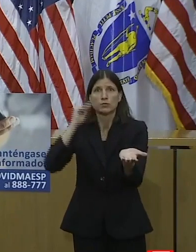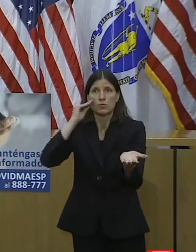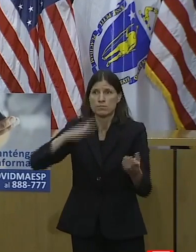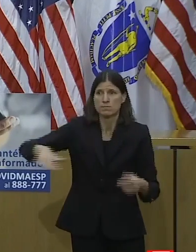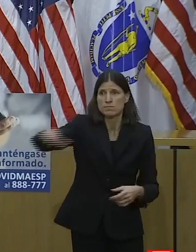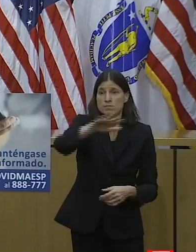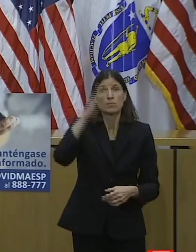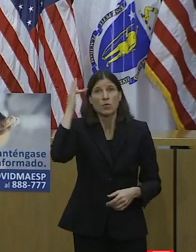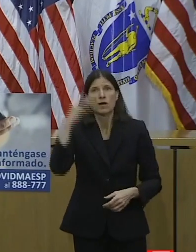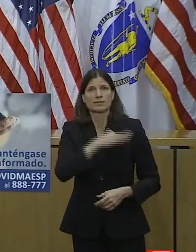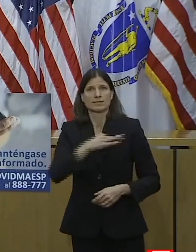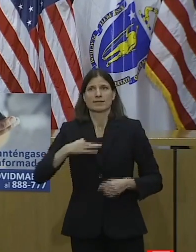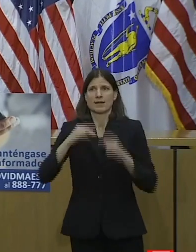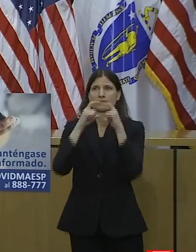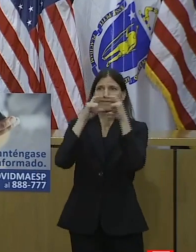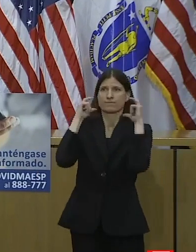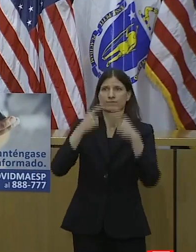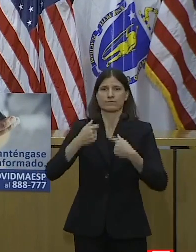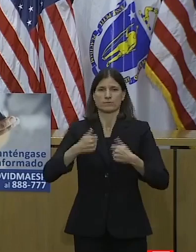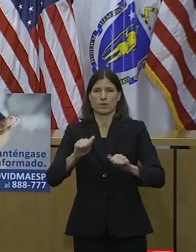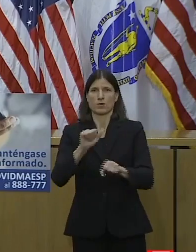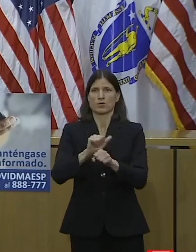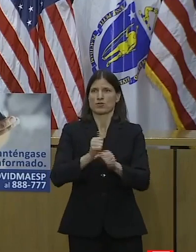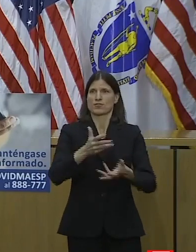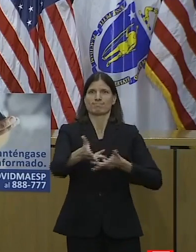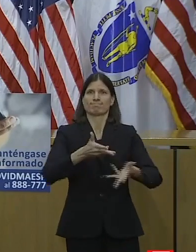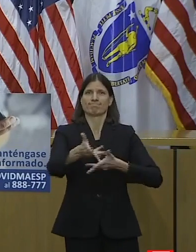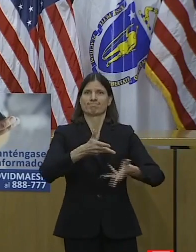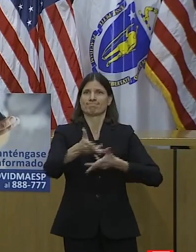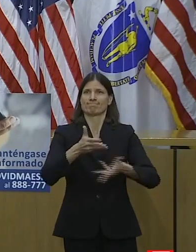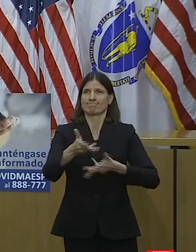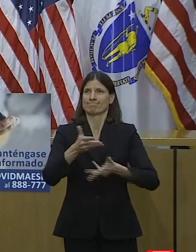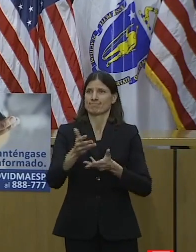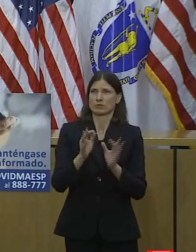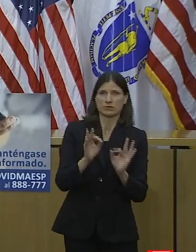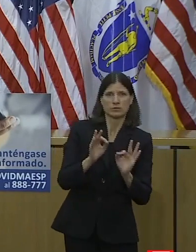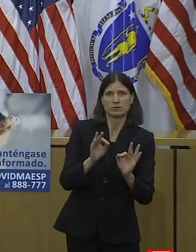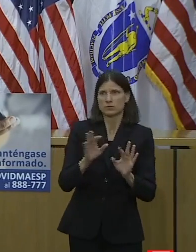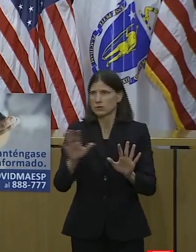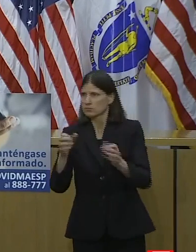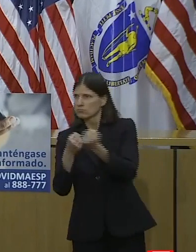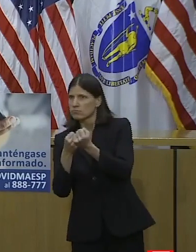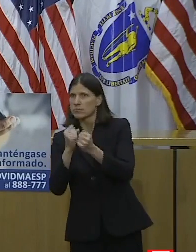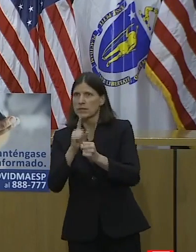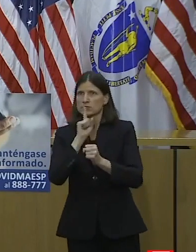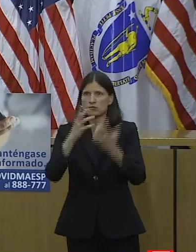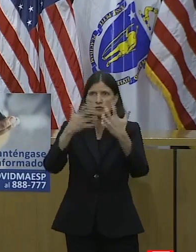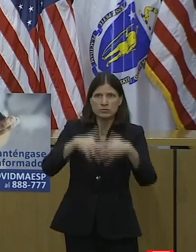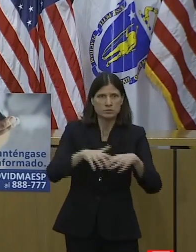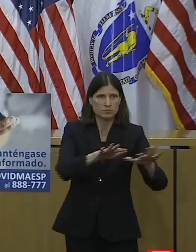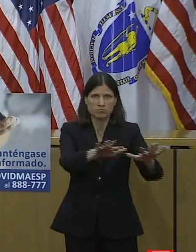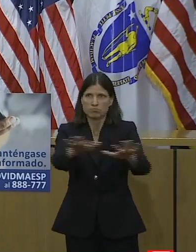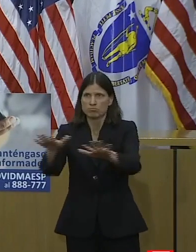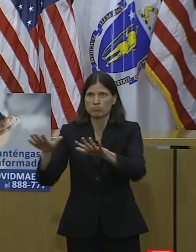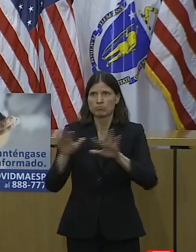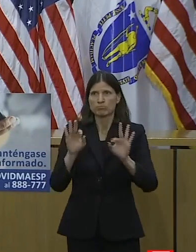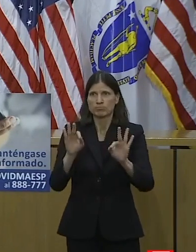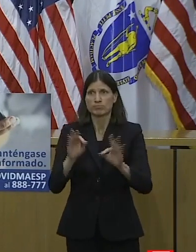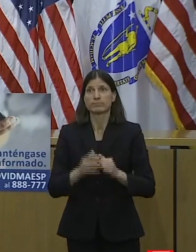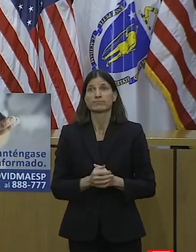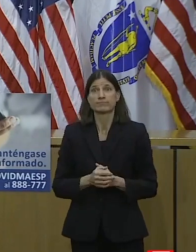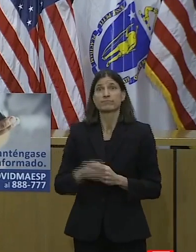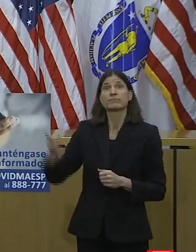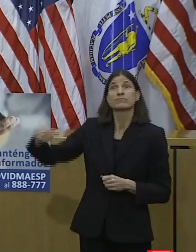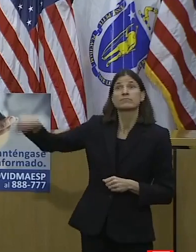short-term support to facilities with a high volume of cases or with critical staffing needs. These teams are made up of EMS